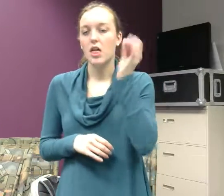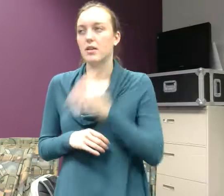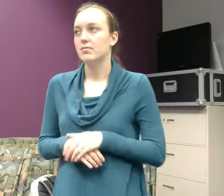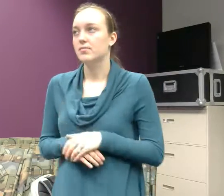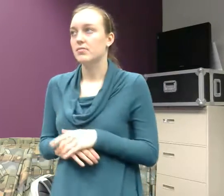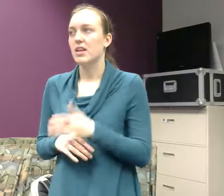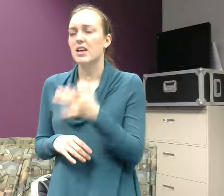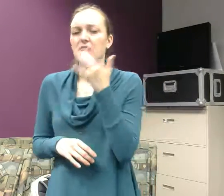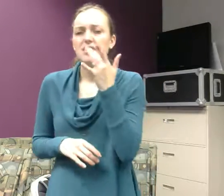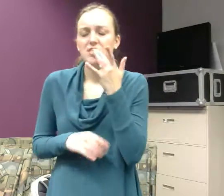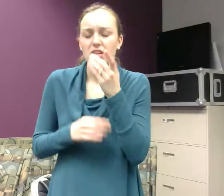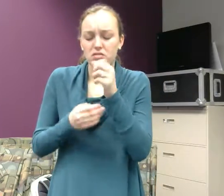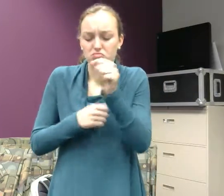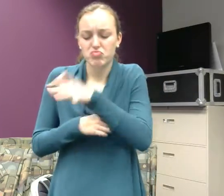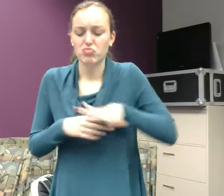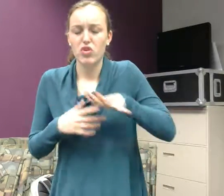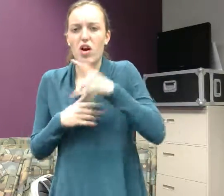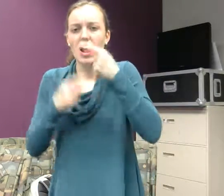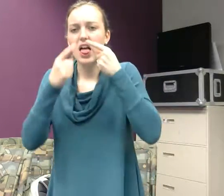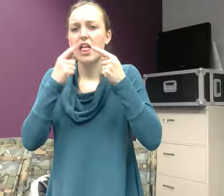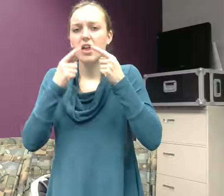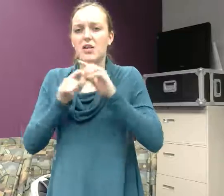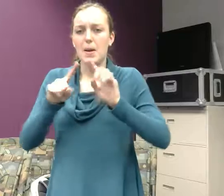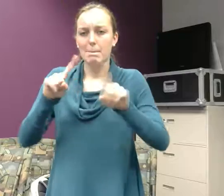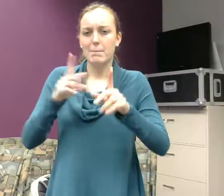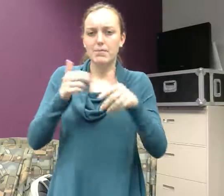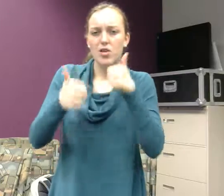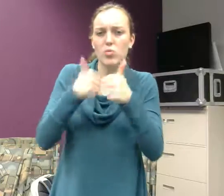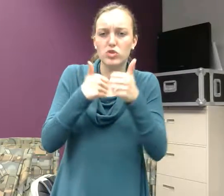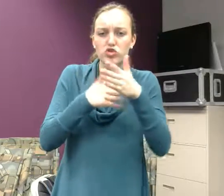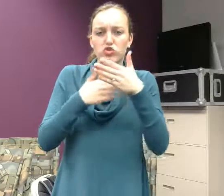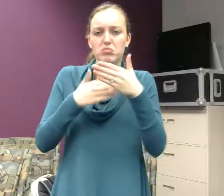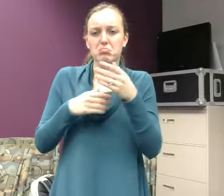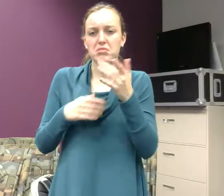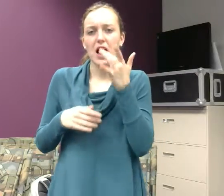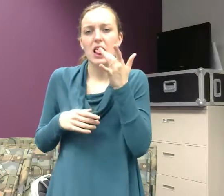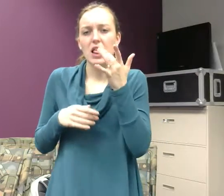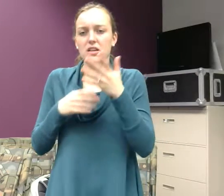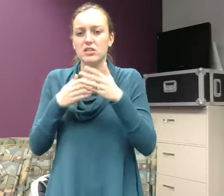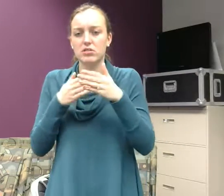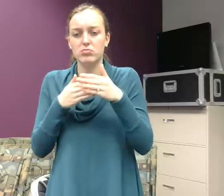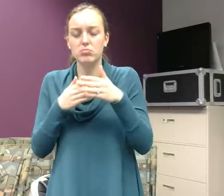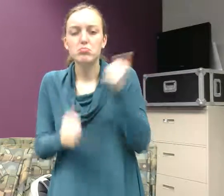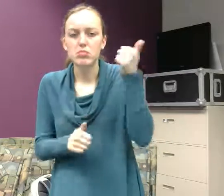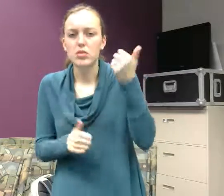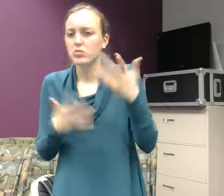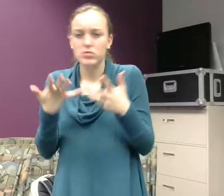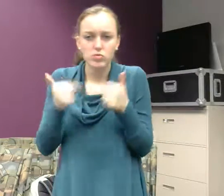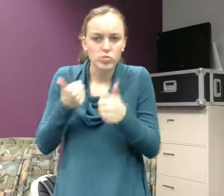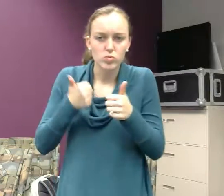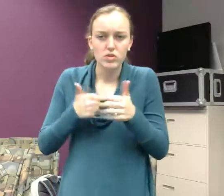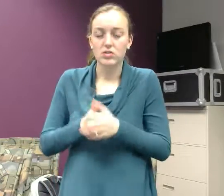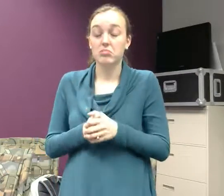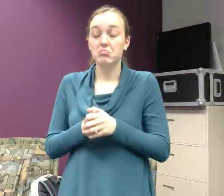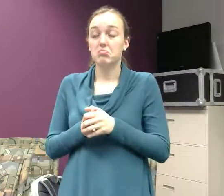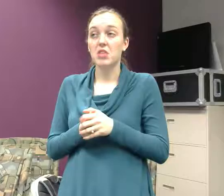but notice where you can taste it more intensely. You'll really have a surprise, I think, in this lesson. So in between times, you'll be